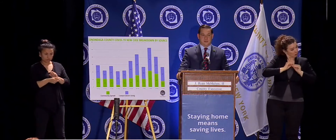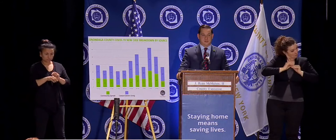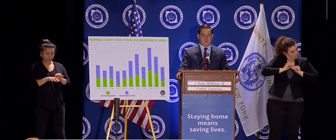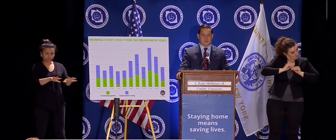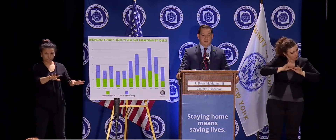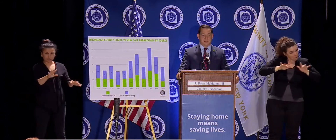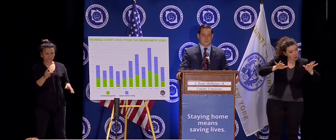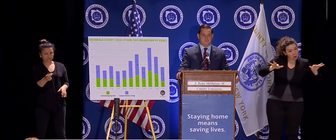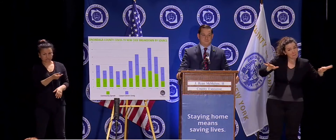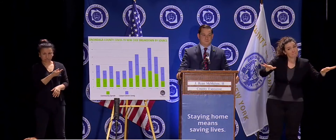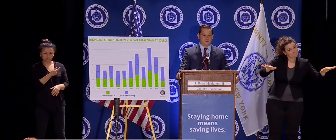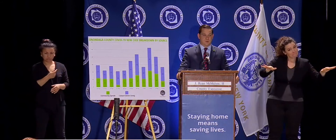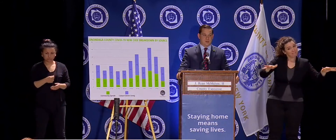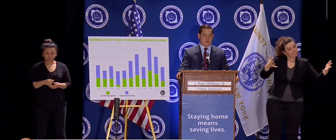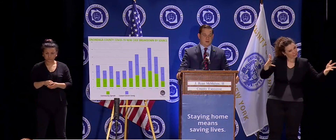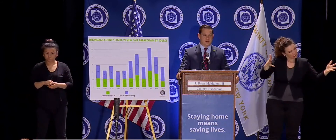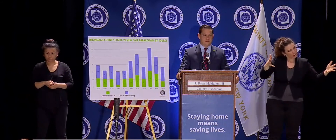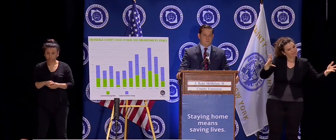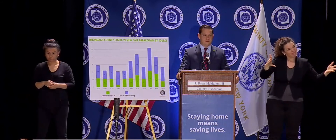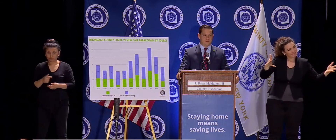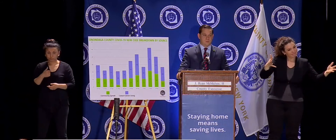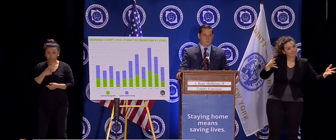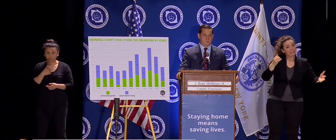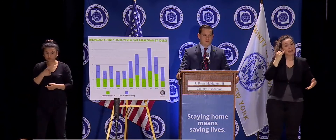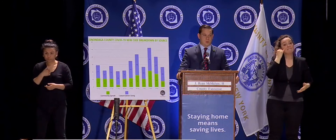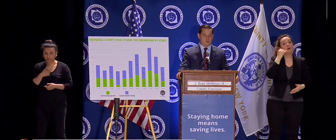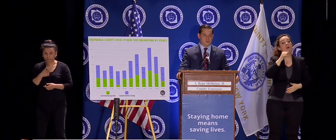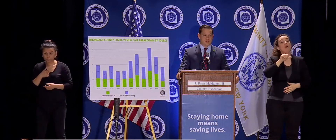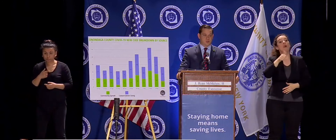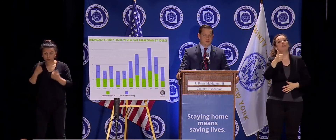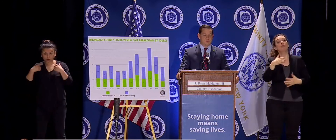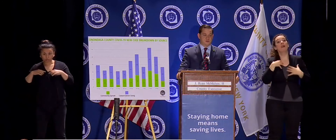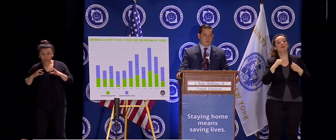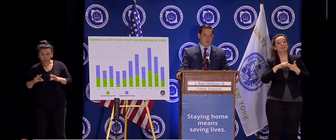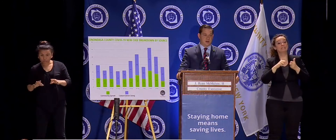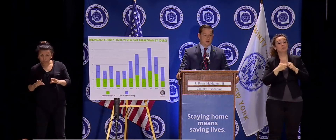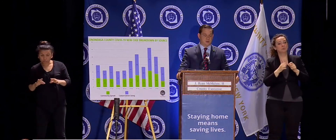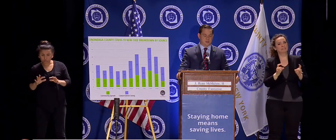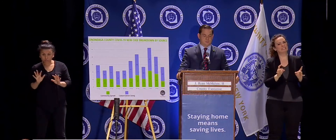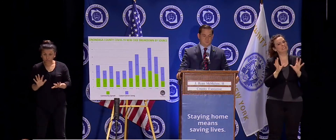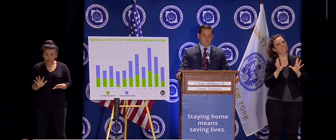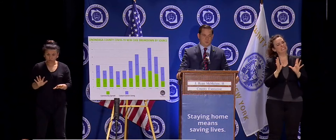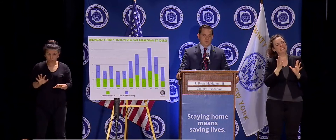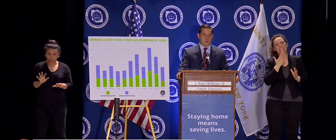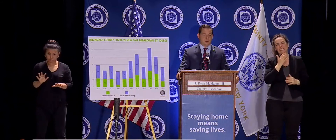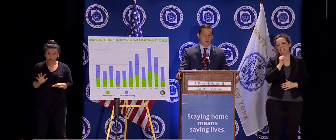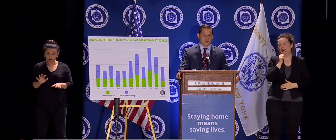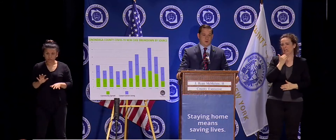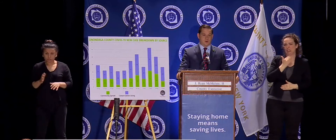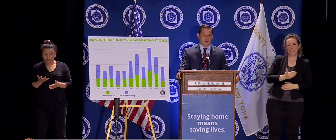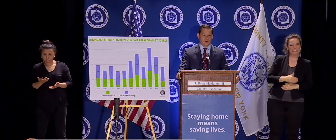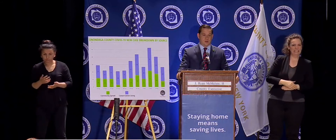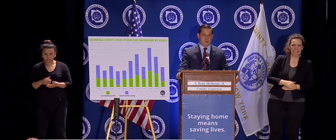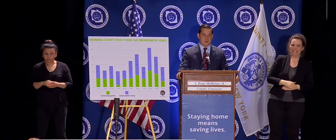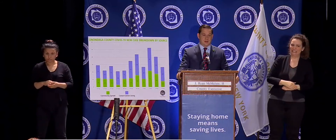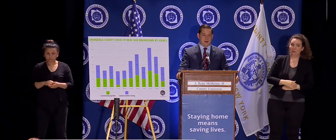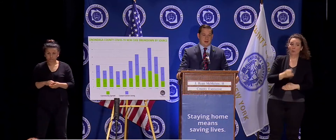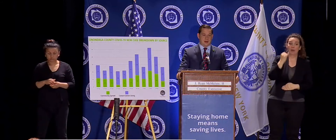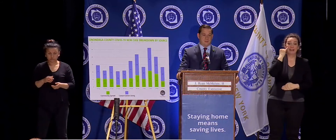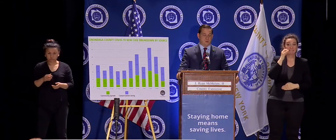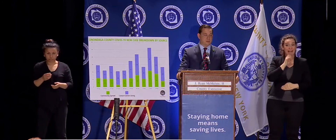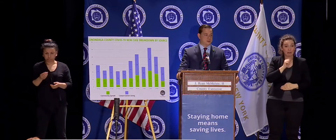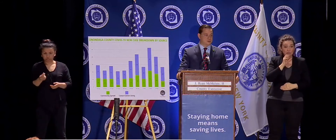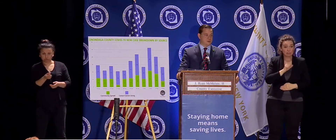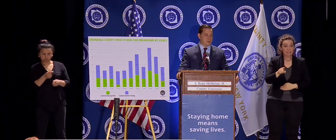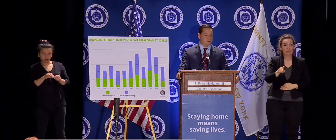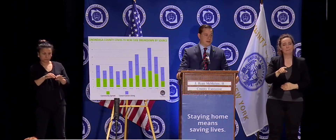medical conditions, and our seniors, specifically our elderly. So